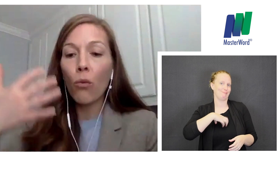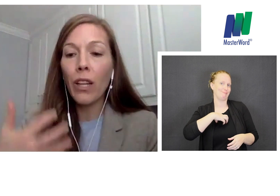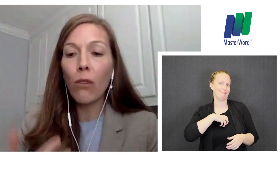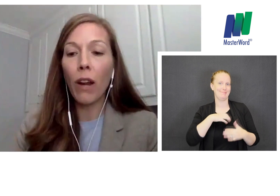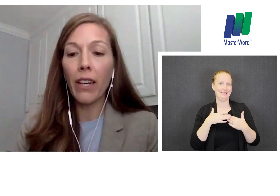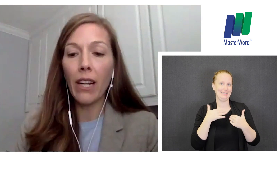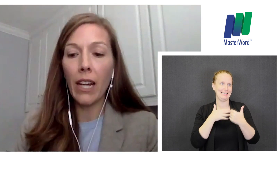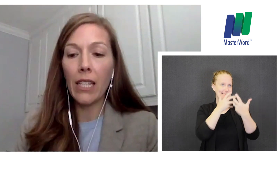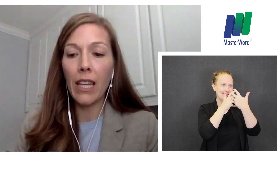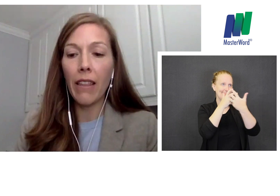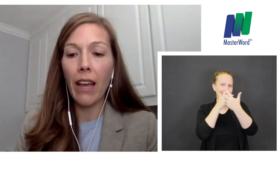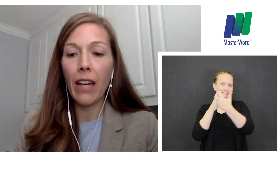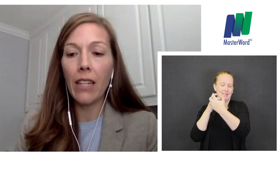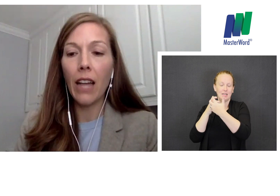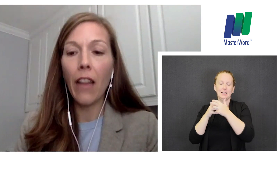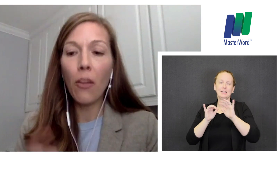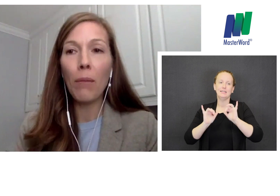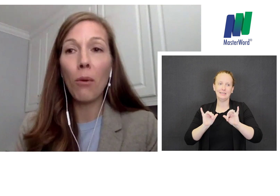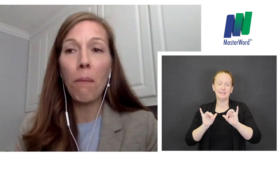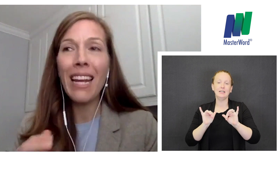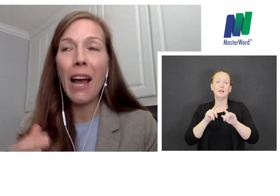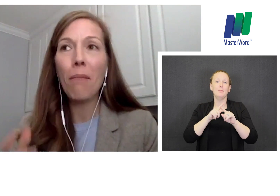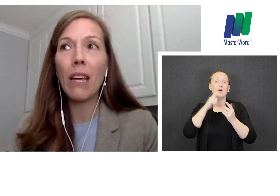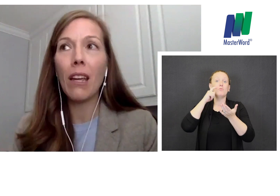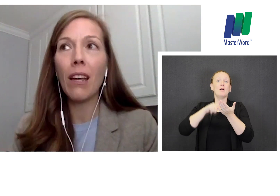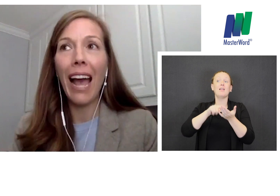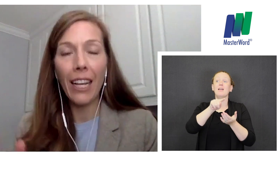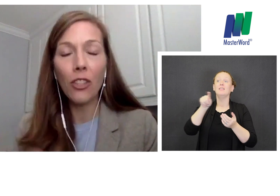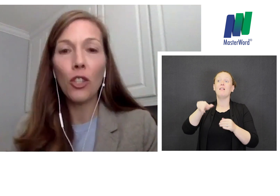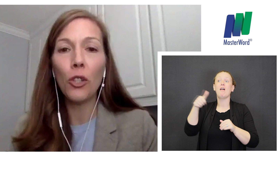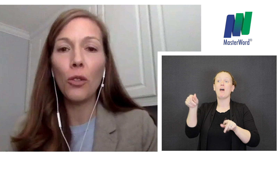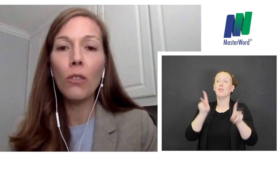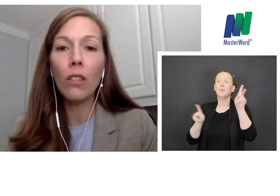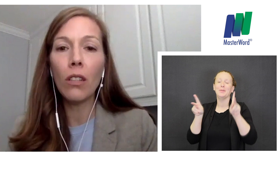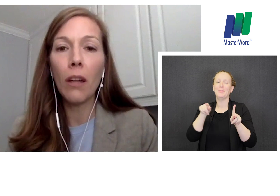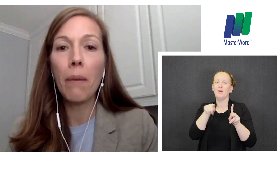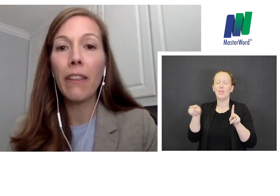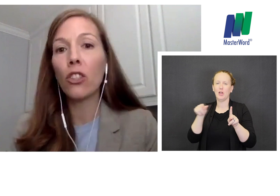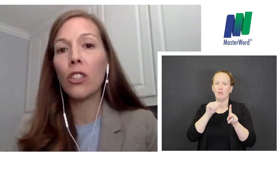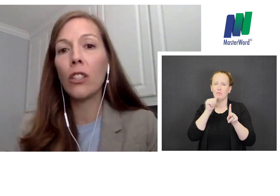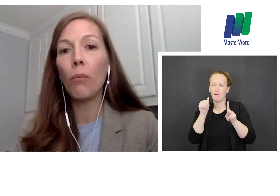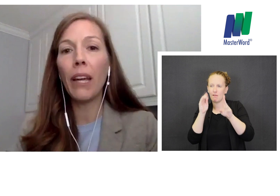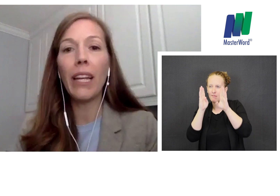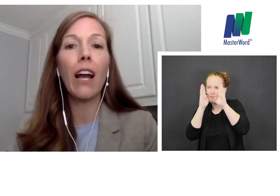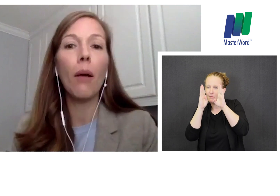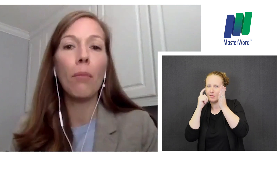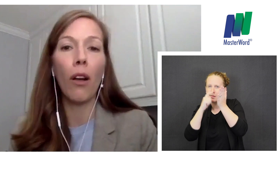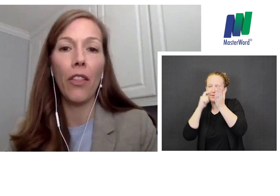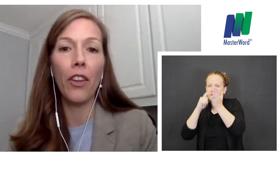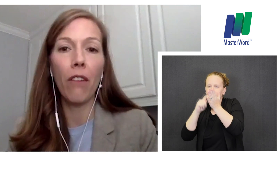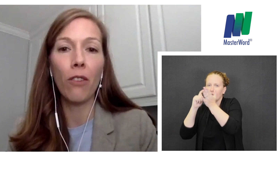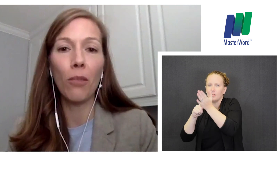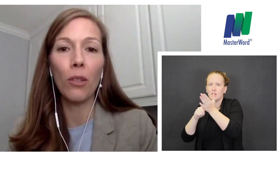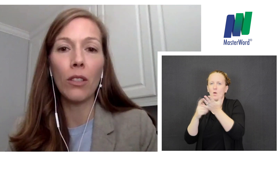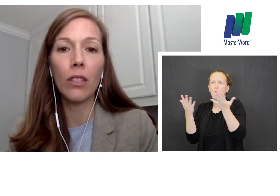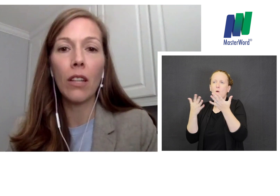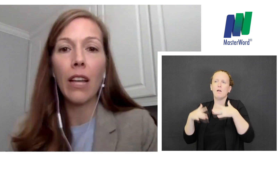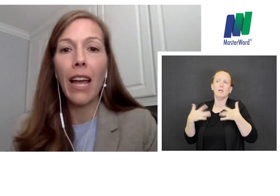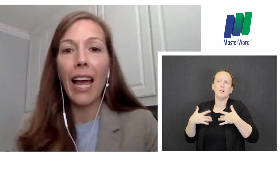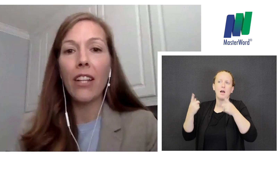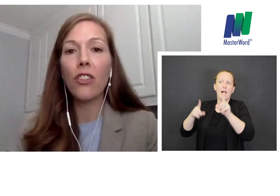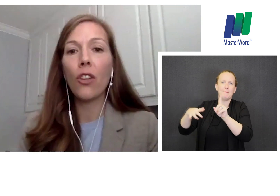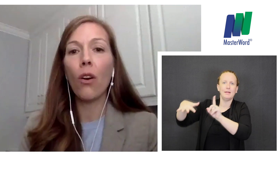so really recognizing that other people may not be as attuned, but they're still picking up on the